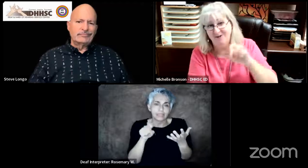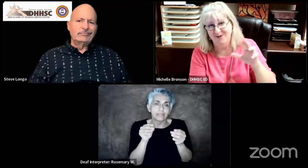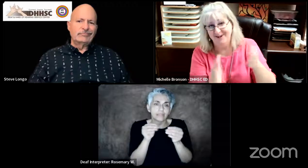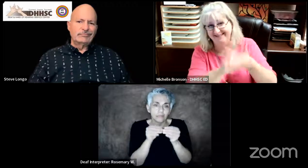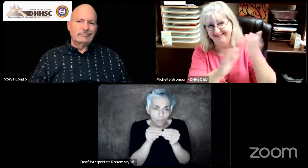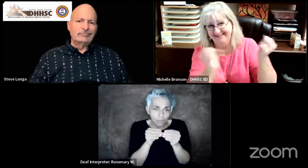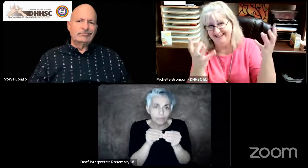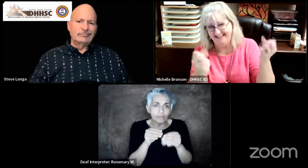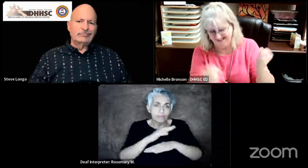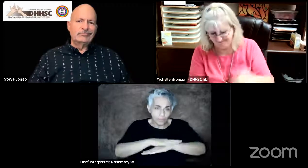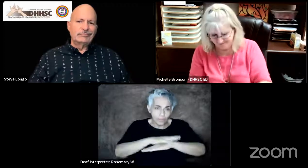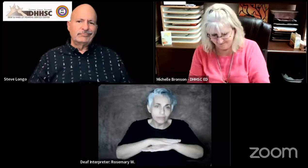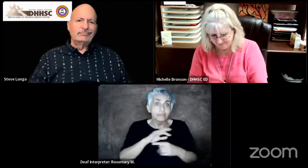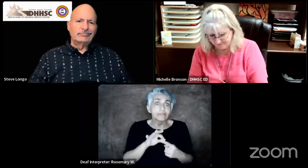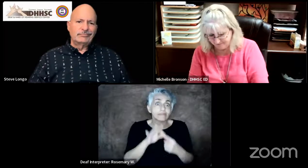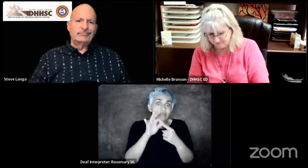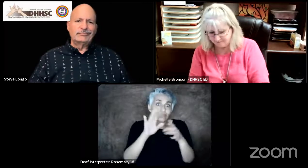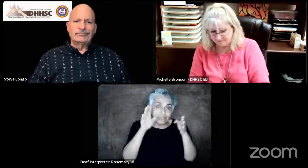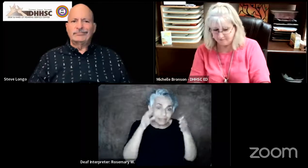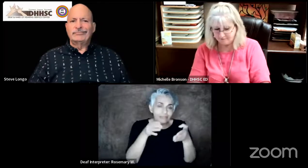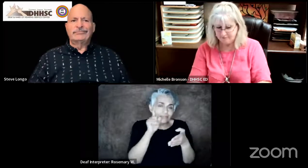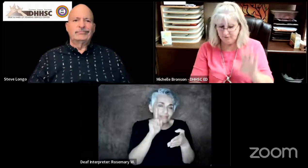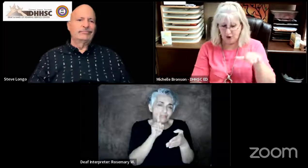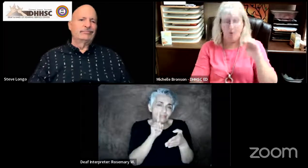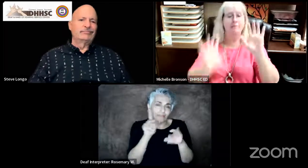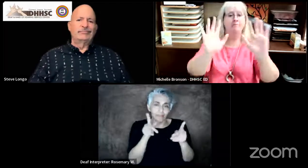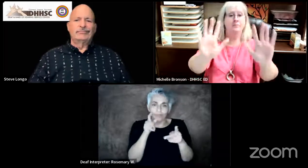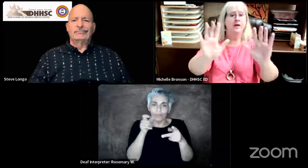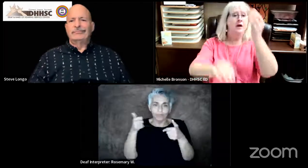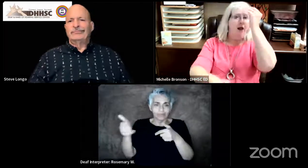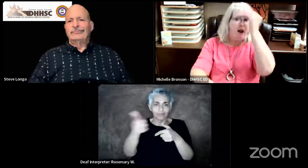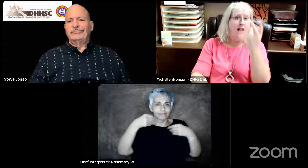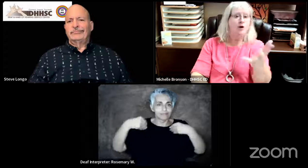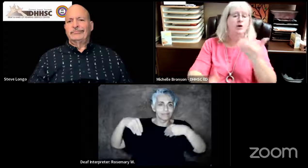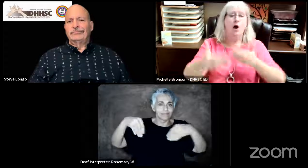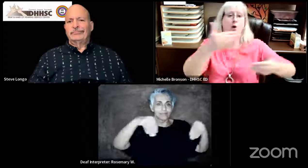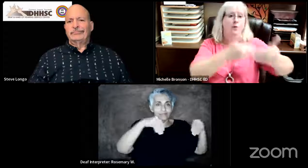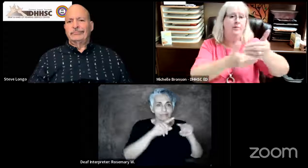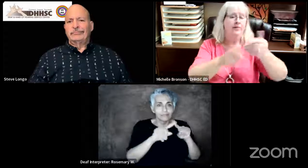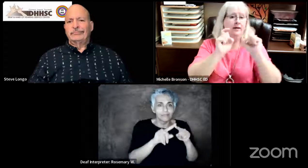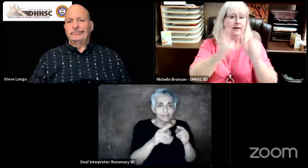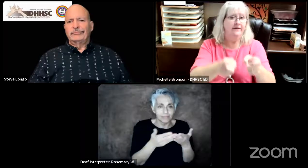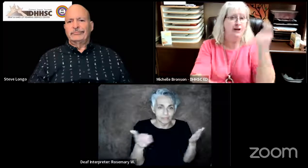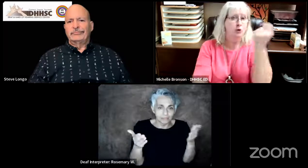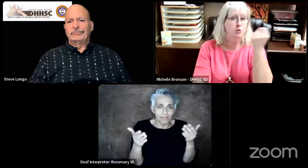more, especially deaf owned and run businesses, those who sign.